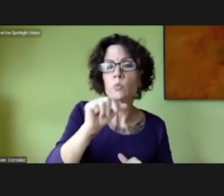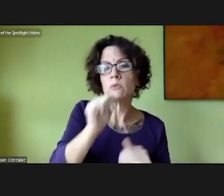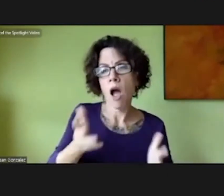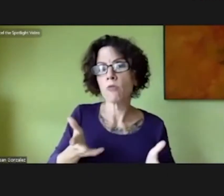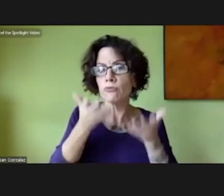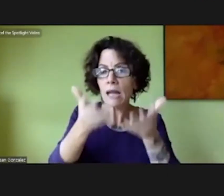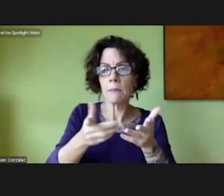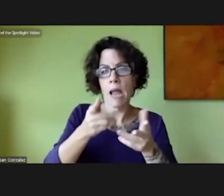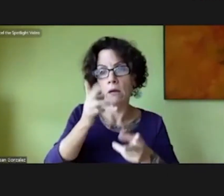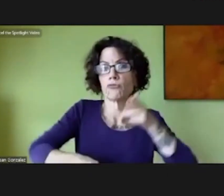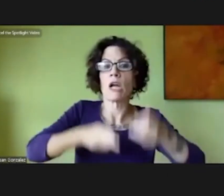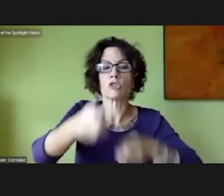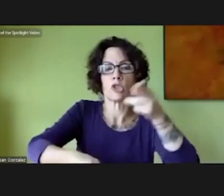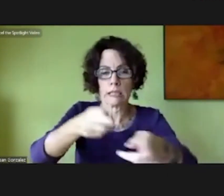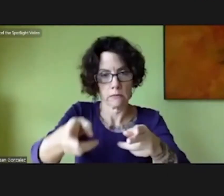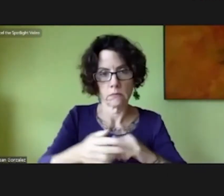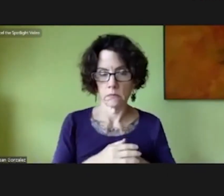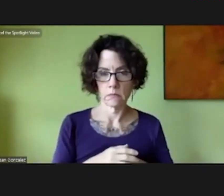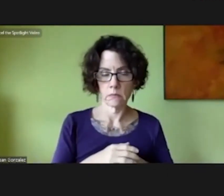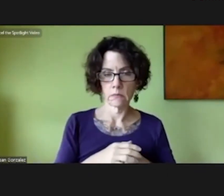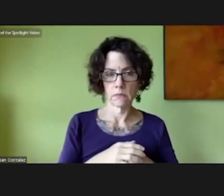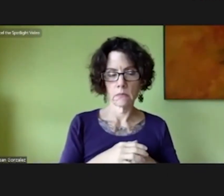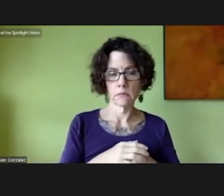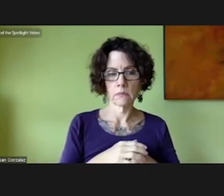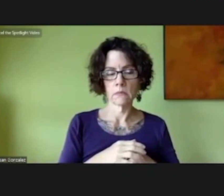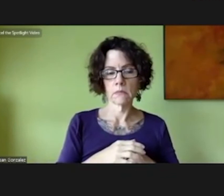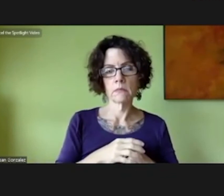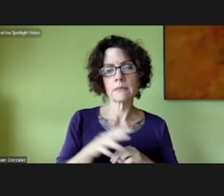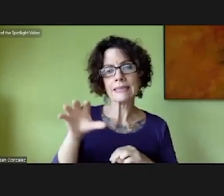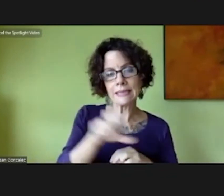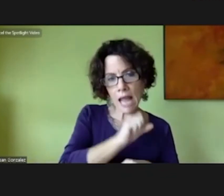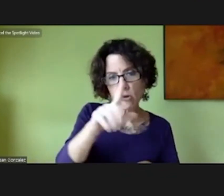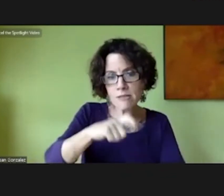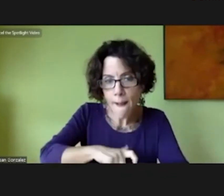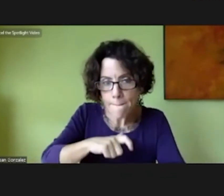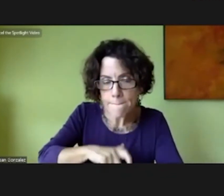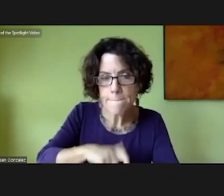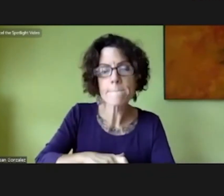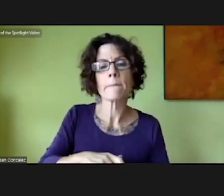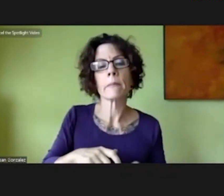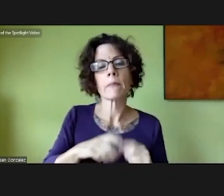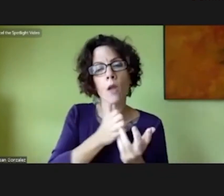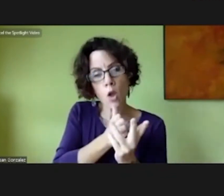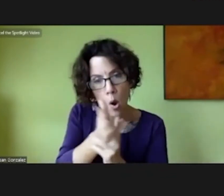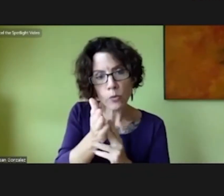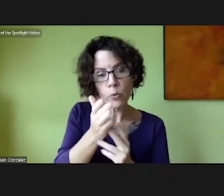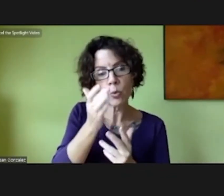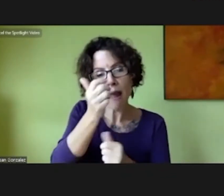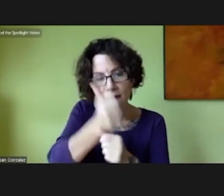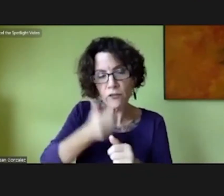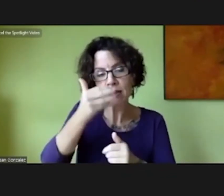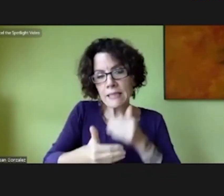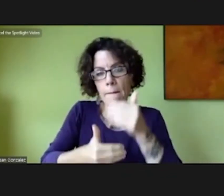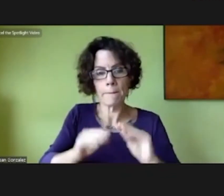planning process is not a race. It's not a rush to complete. I do not recommend